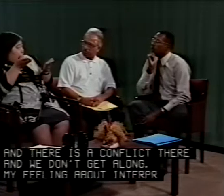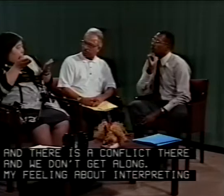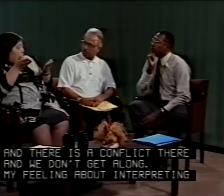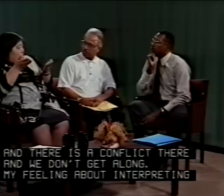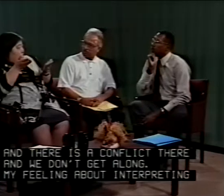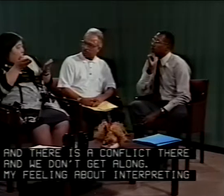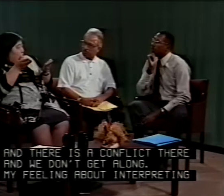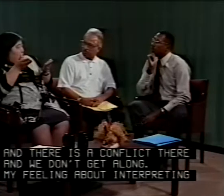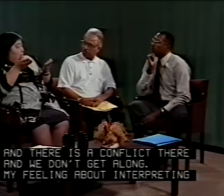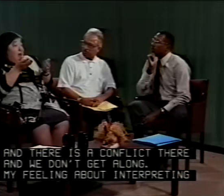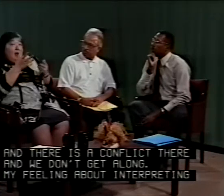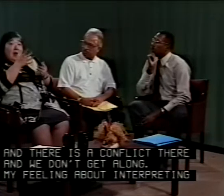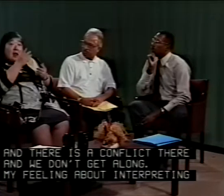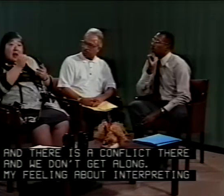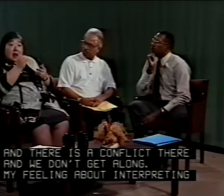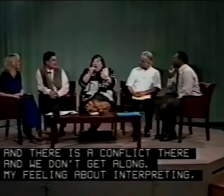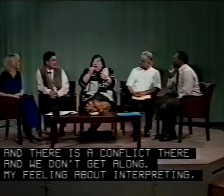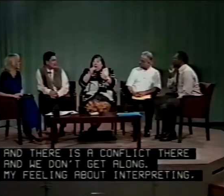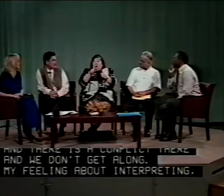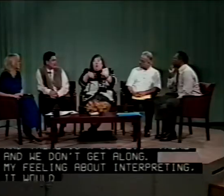it would be a question of service.